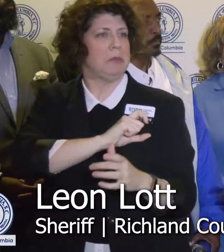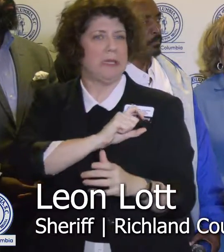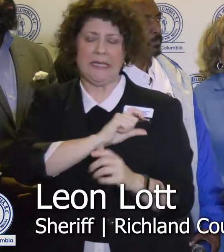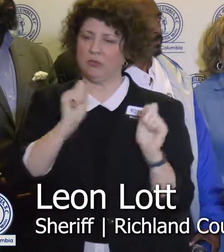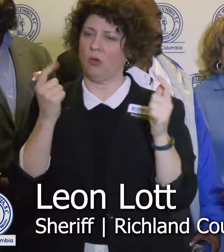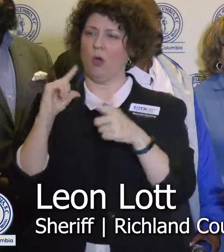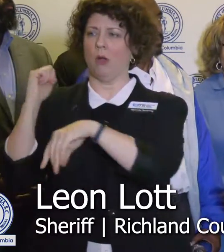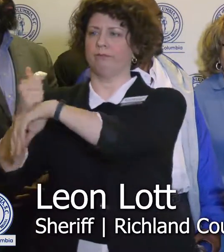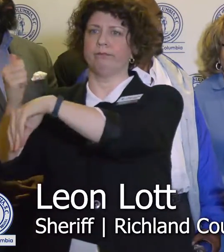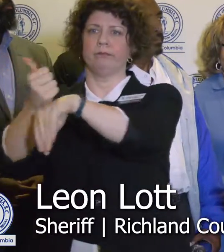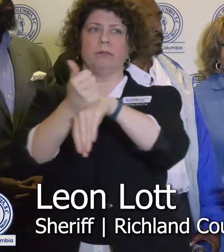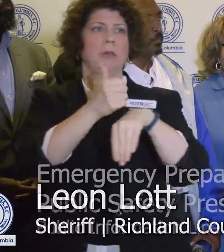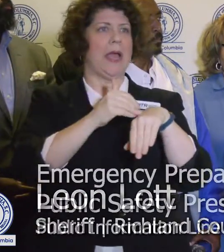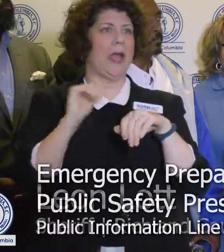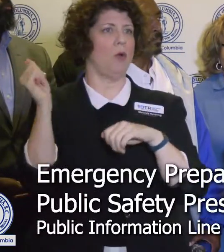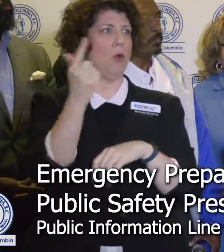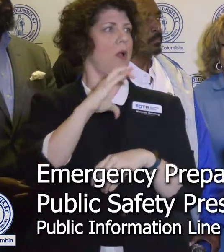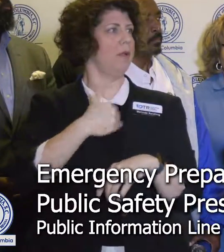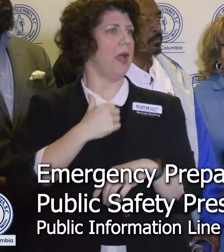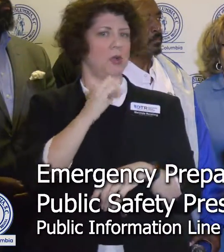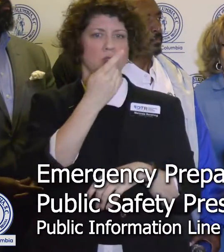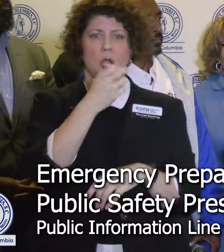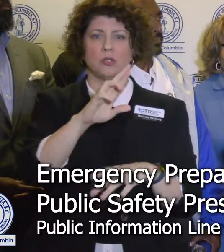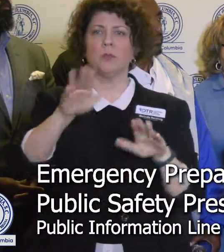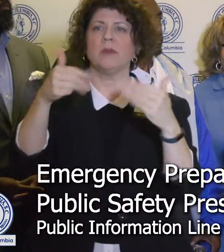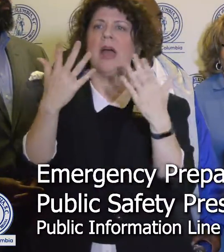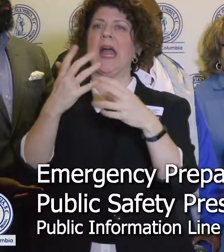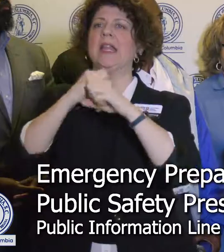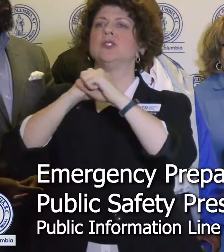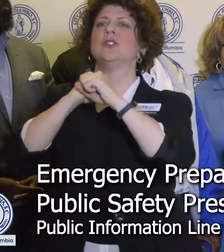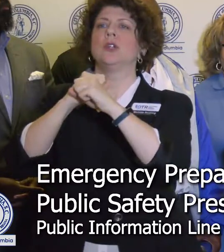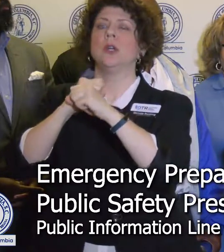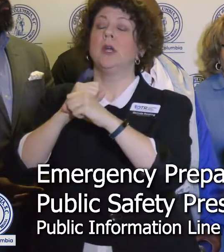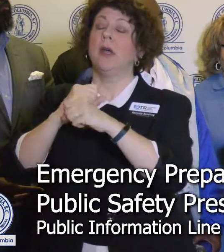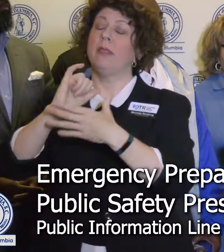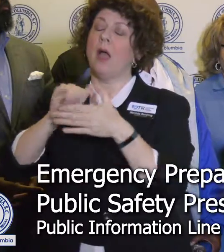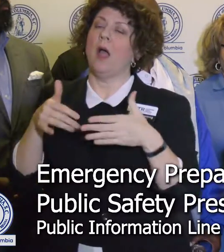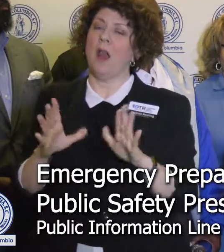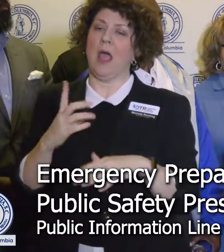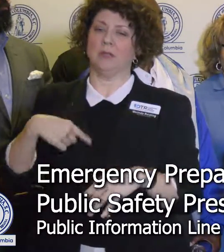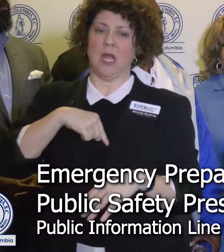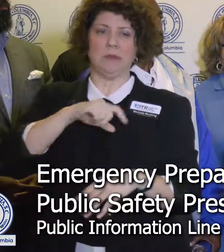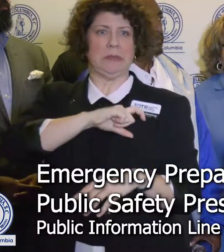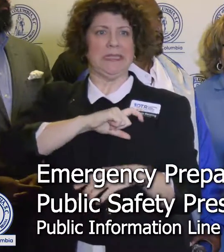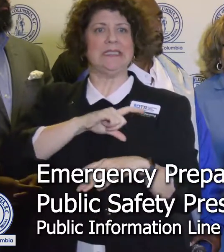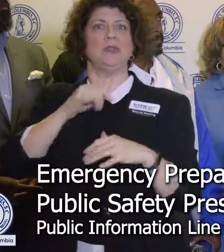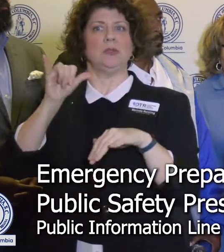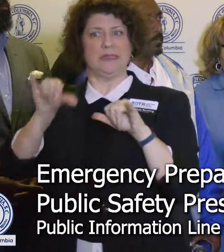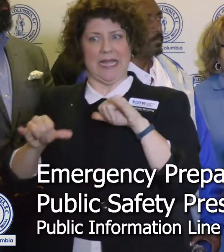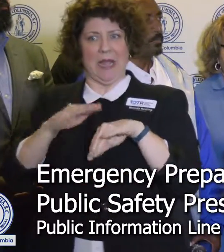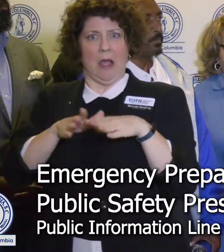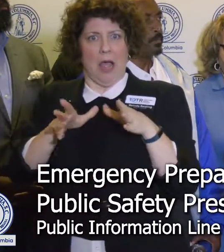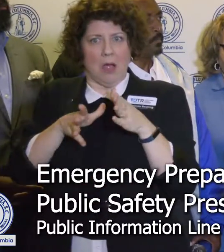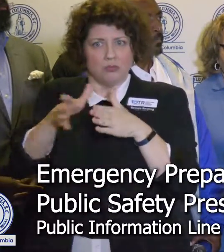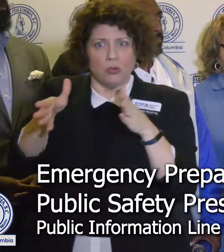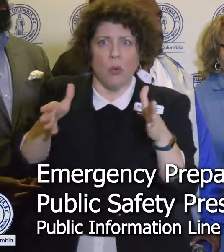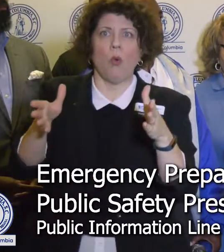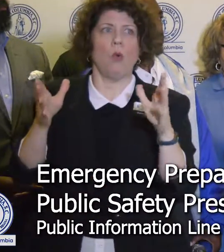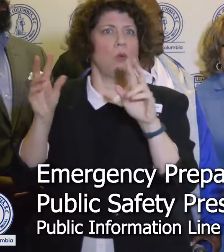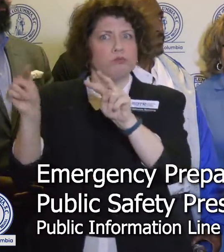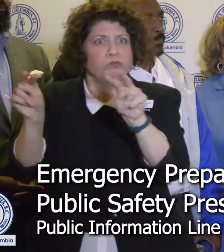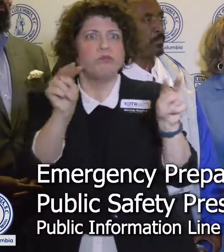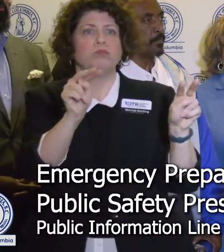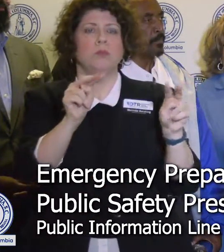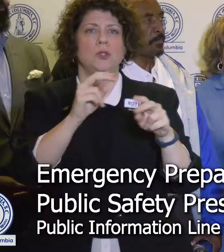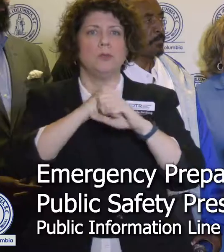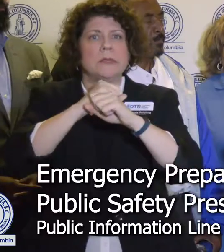our shelters and providing security there, which allows us to have more deputies on the road. So we're able to respond to emergencies, and we're